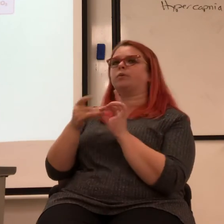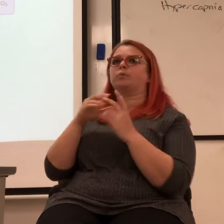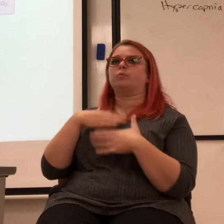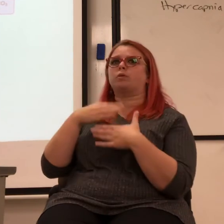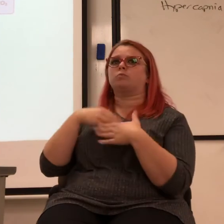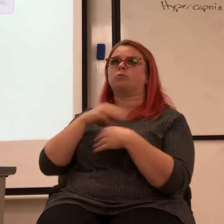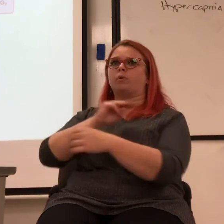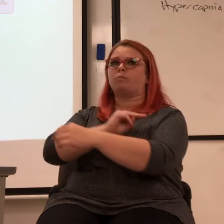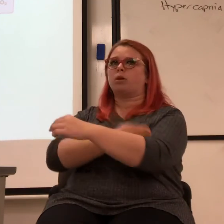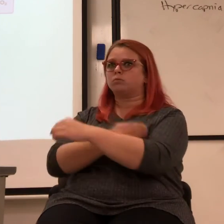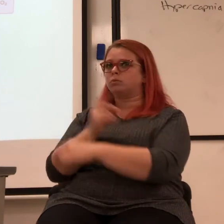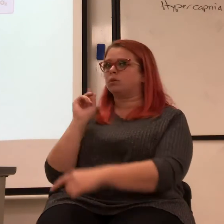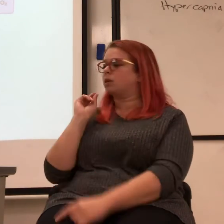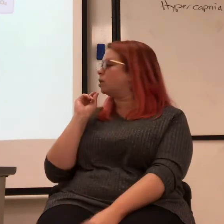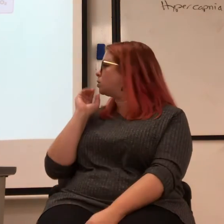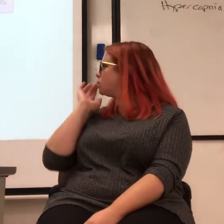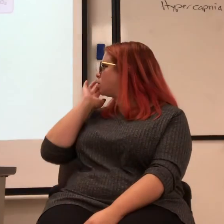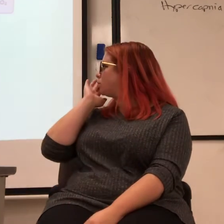okay?